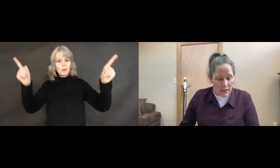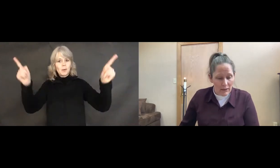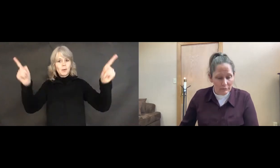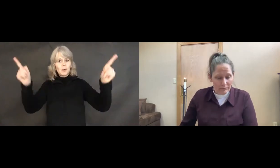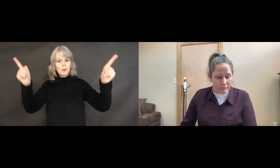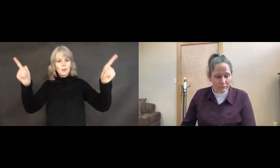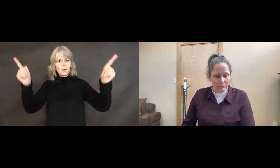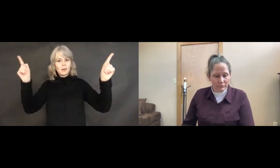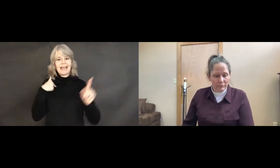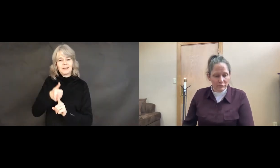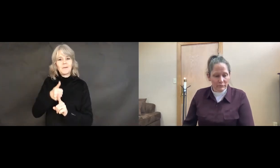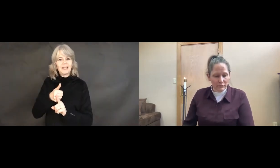king.